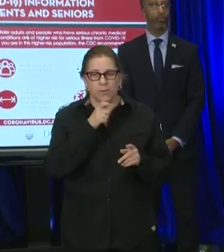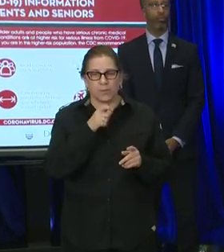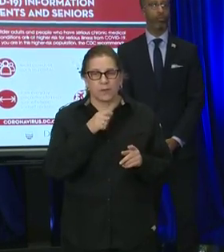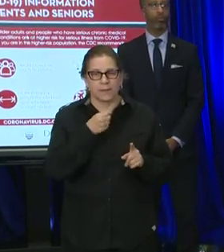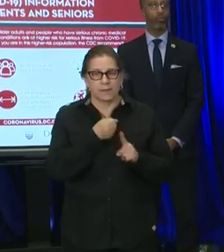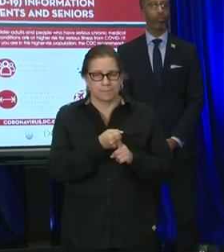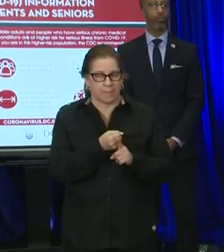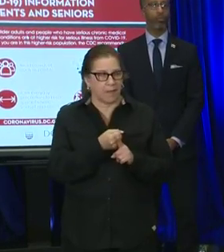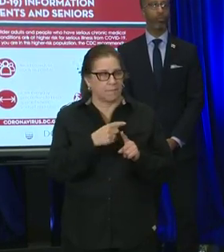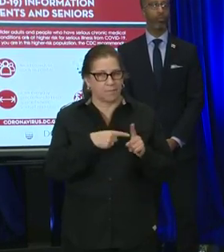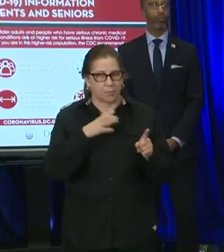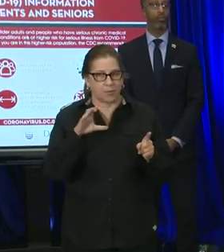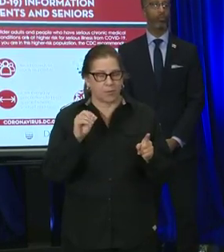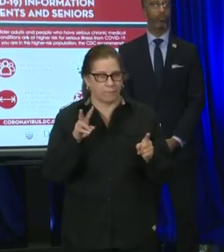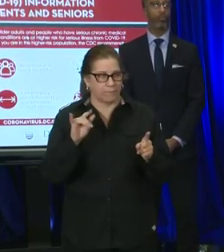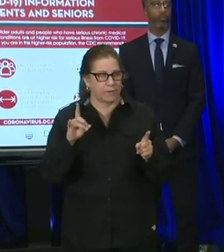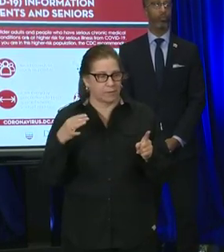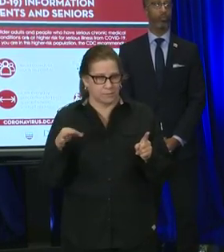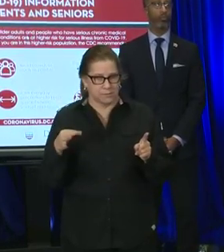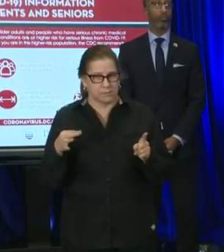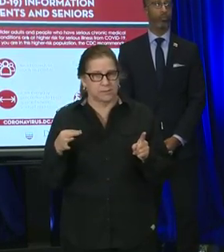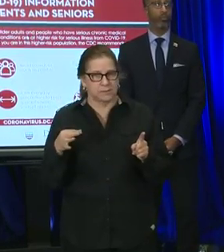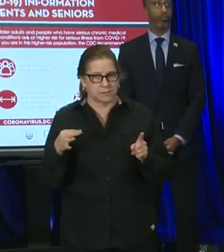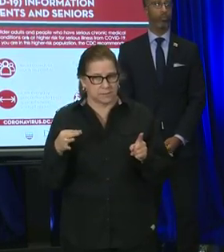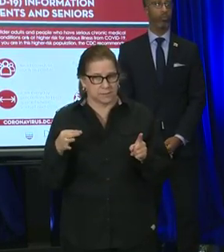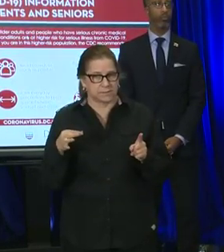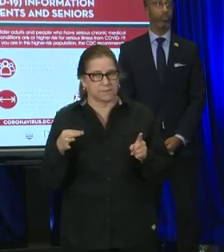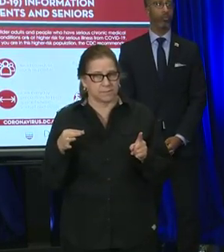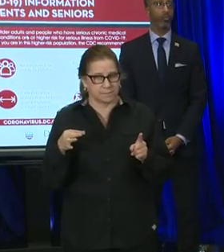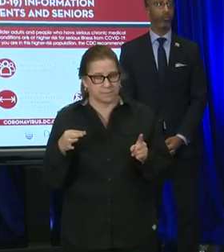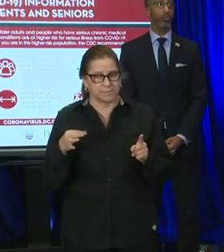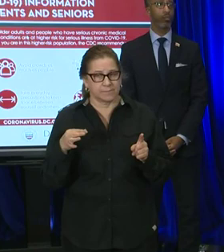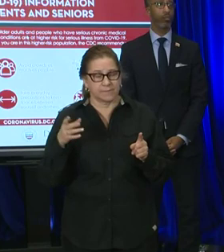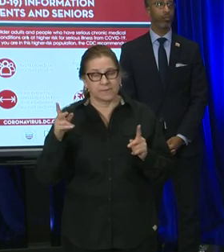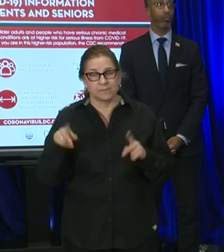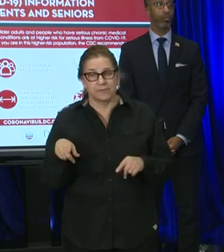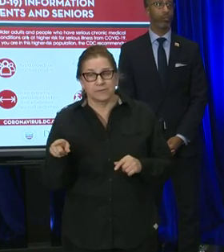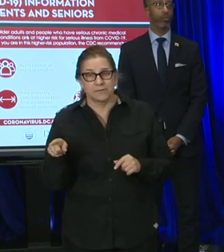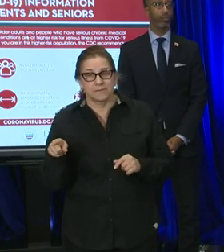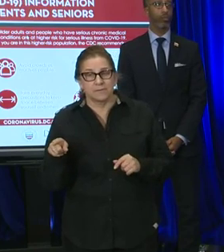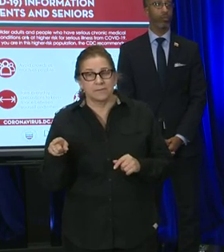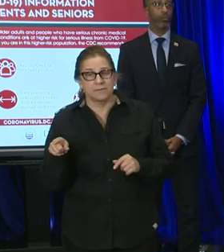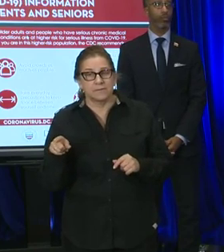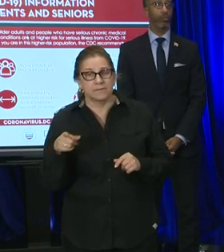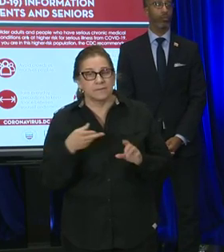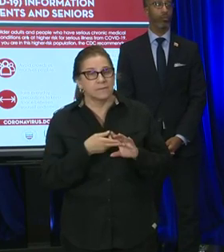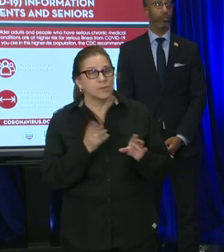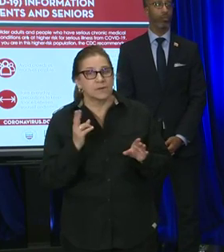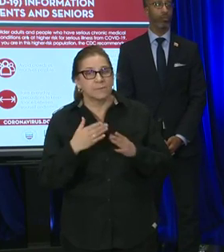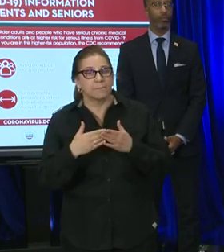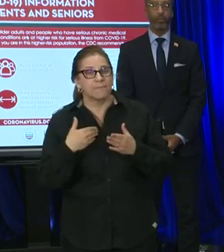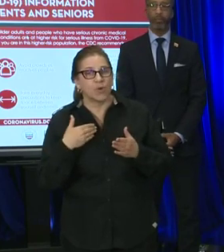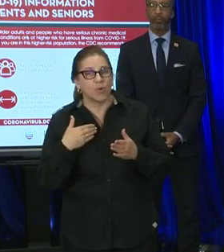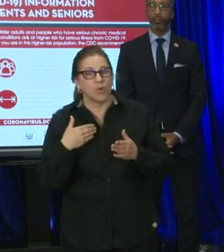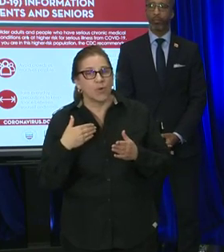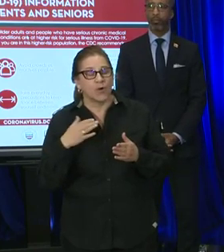COVID-19. For those individuals that may have been out of work and voluntarily left their work prior